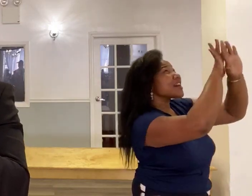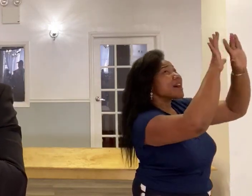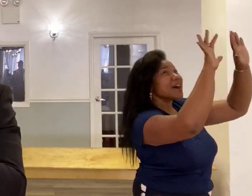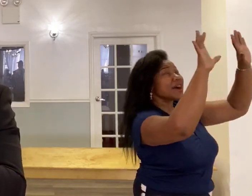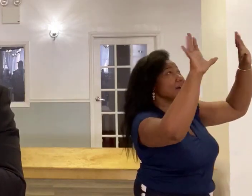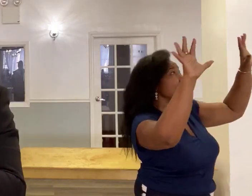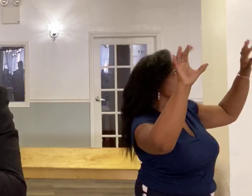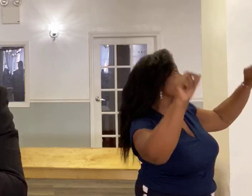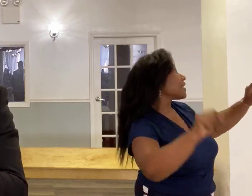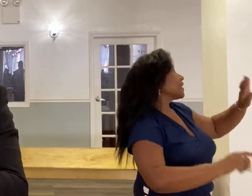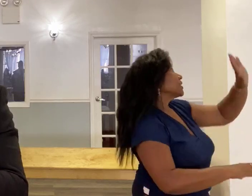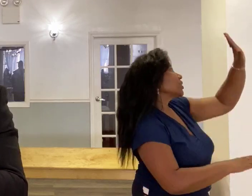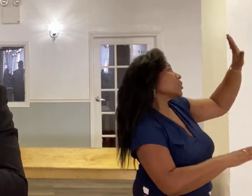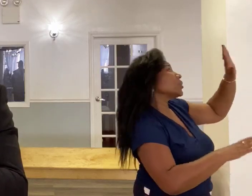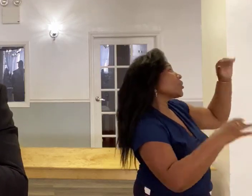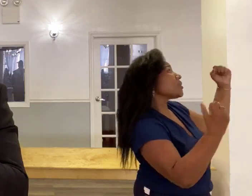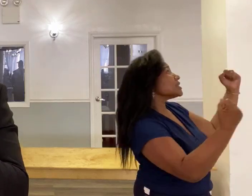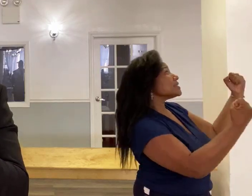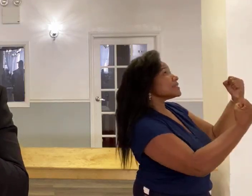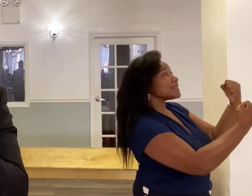shines, your love